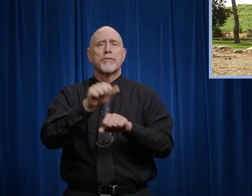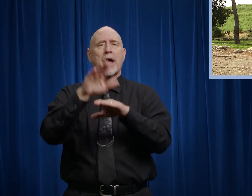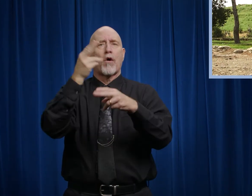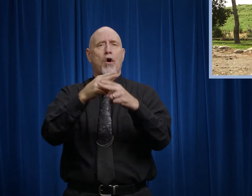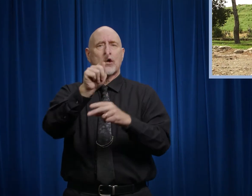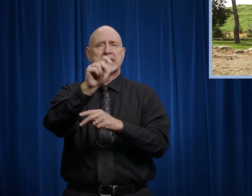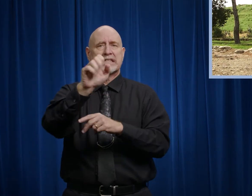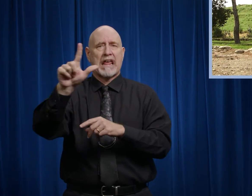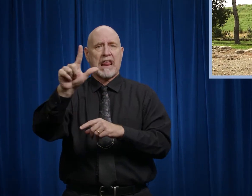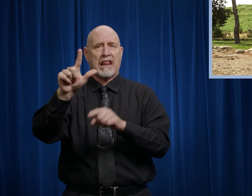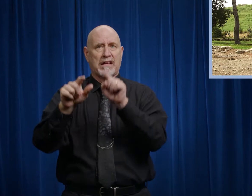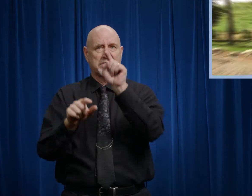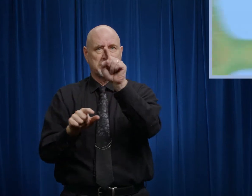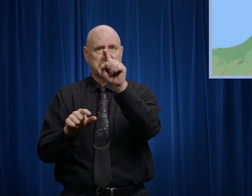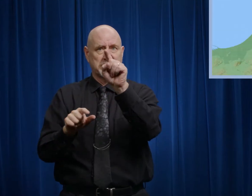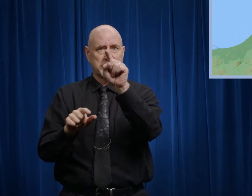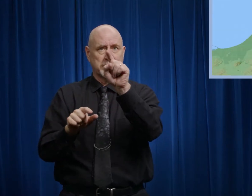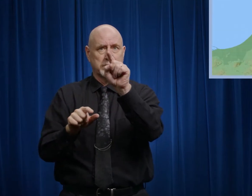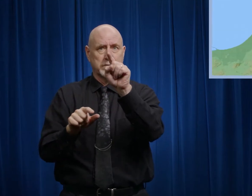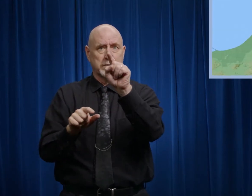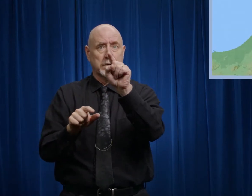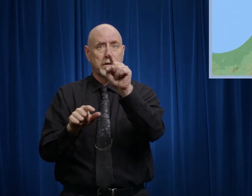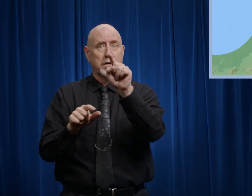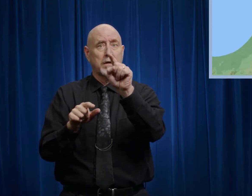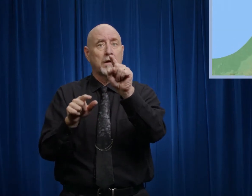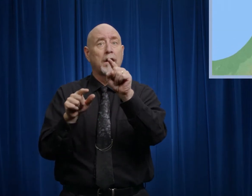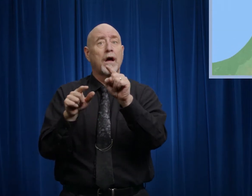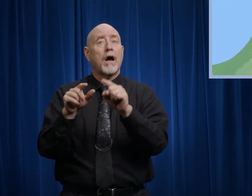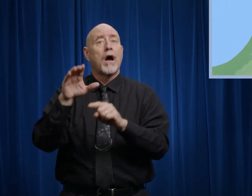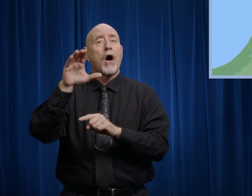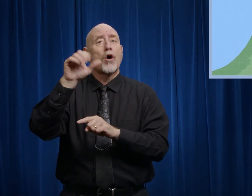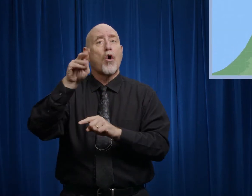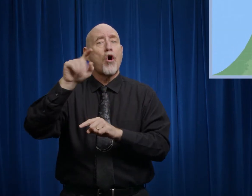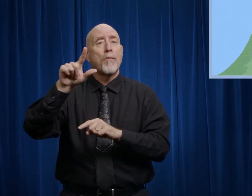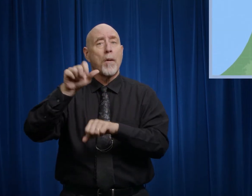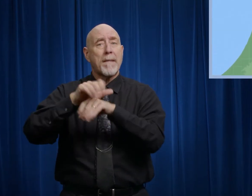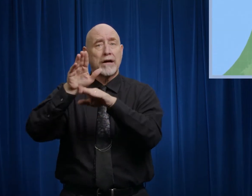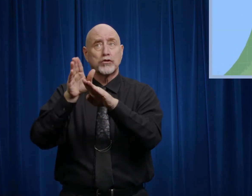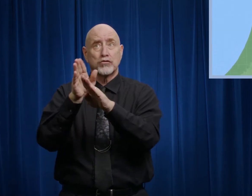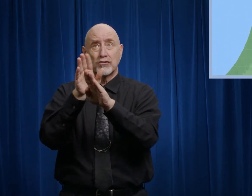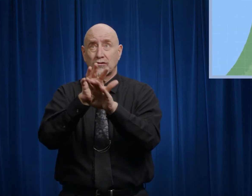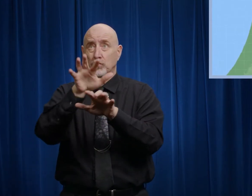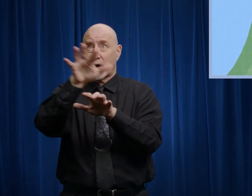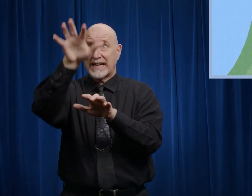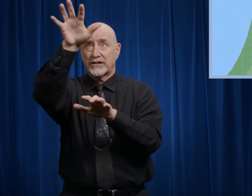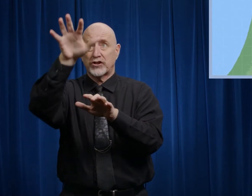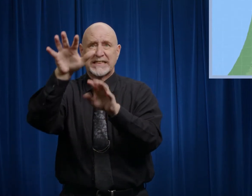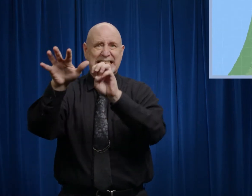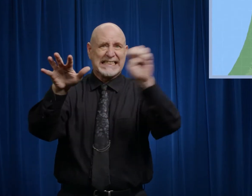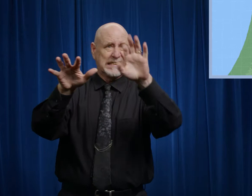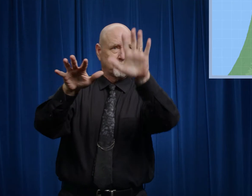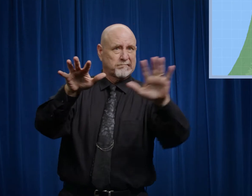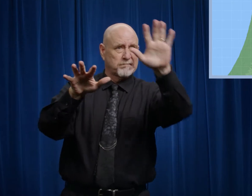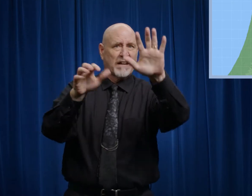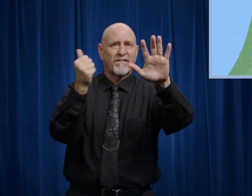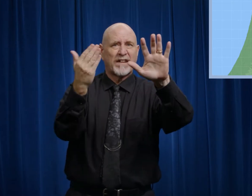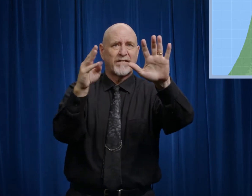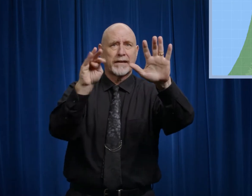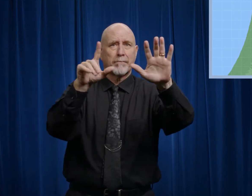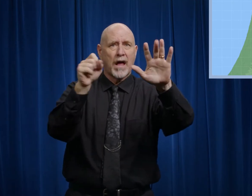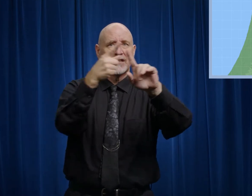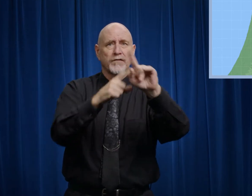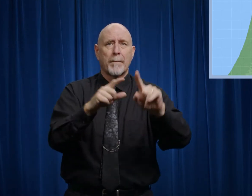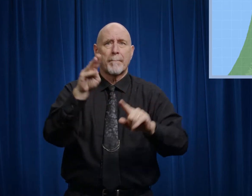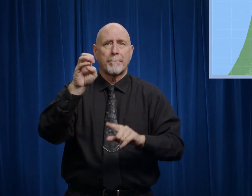artificial mound called a tell, and is located on the eastern side of the Carmel mountain range, approximately